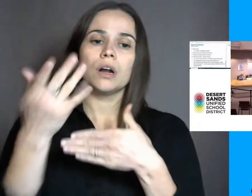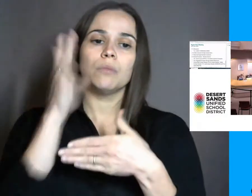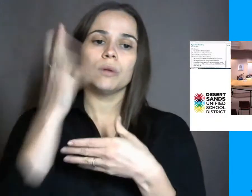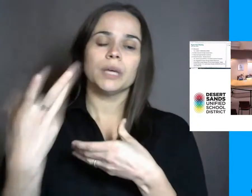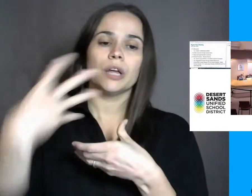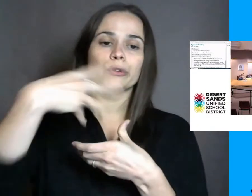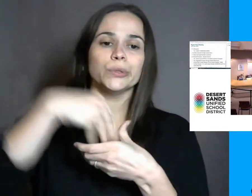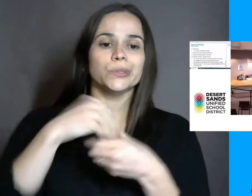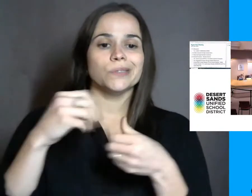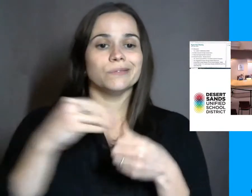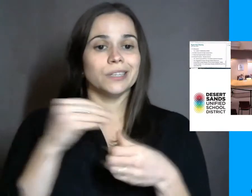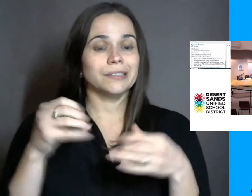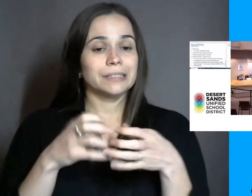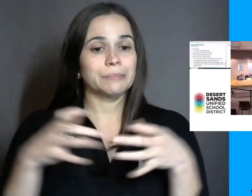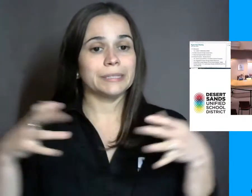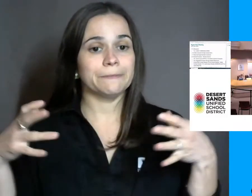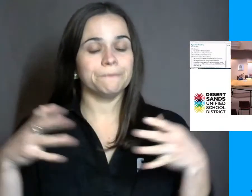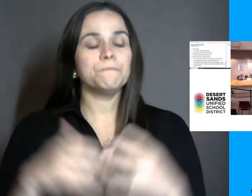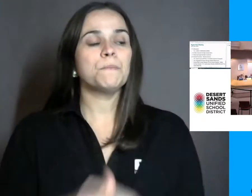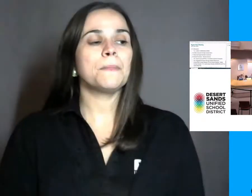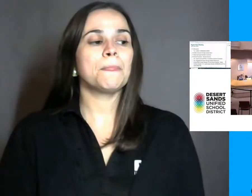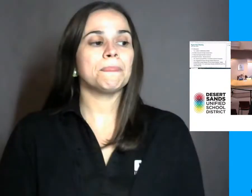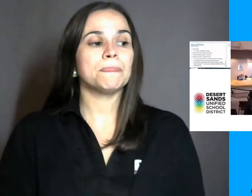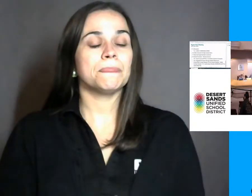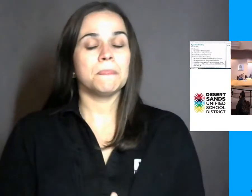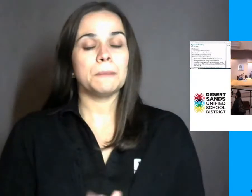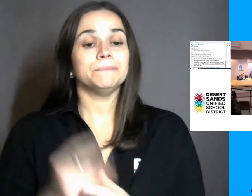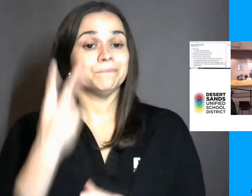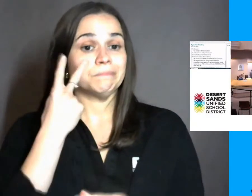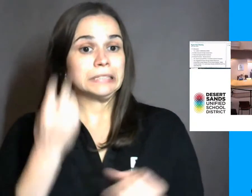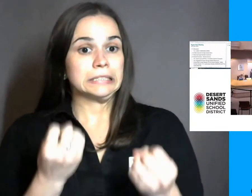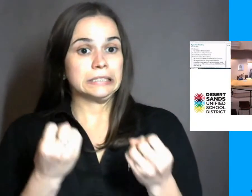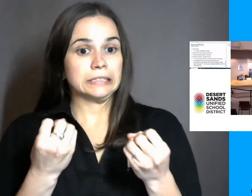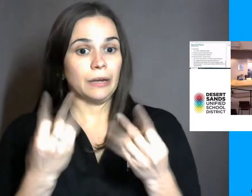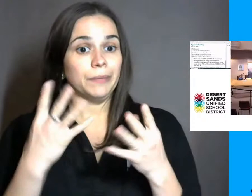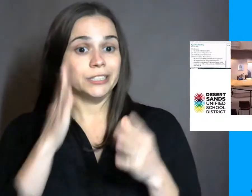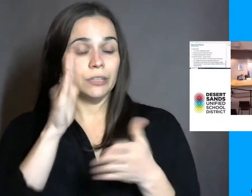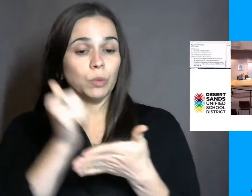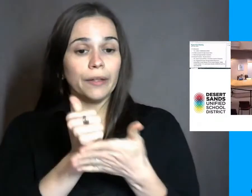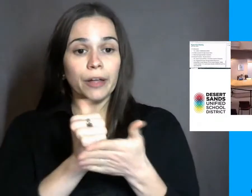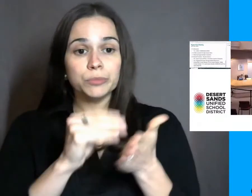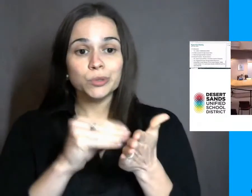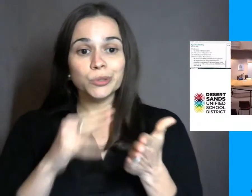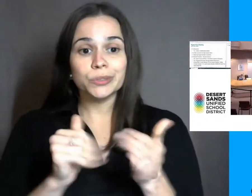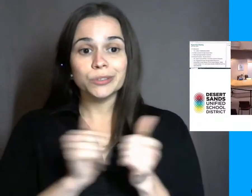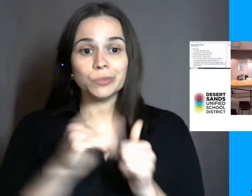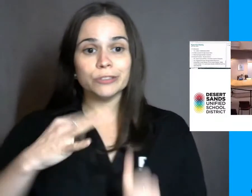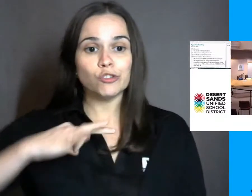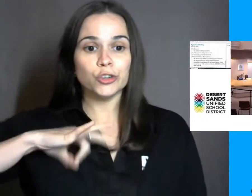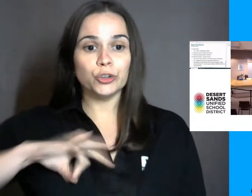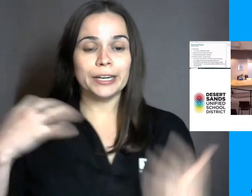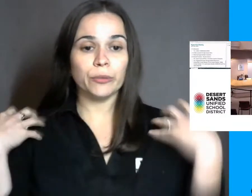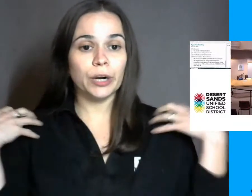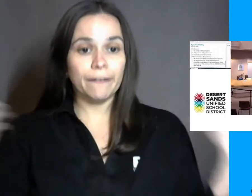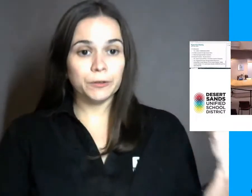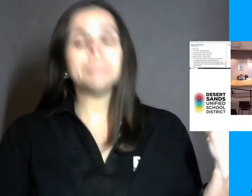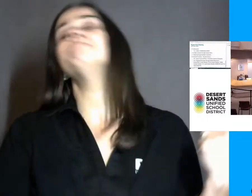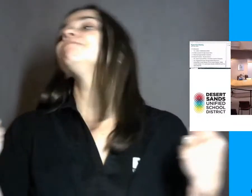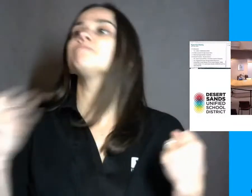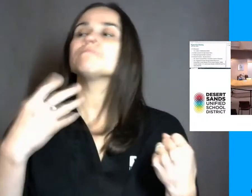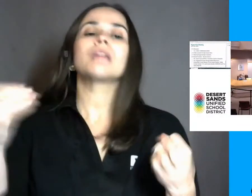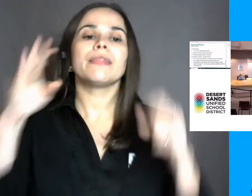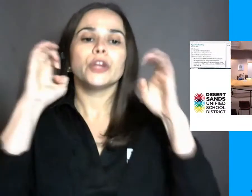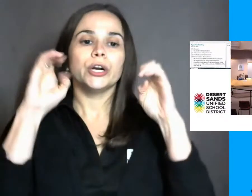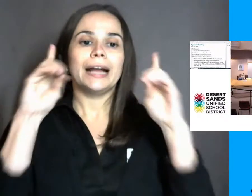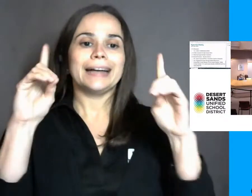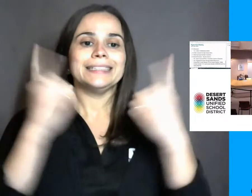going to attempt to help many, many students in their credit recovery or in their academic achievement